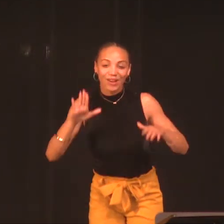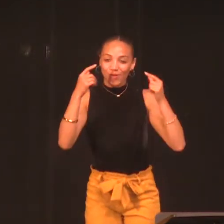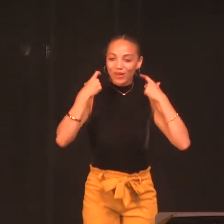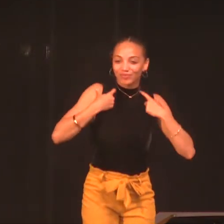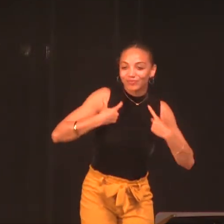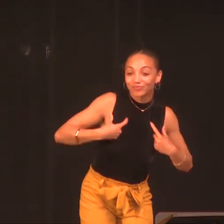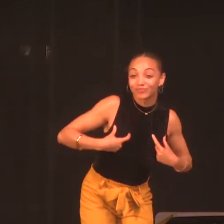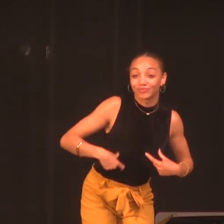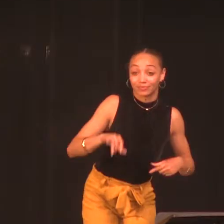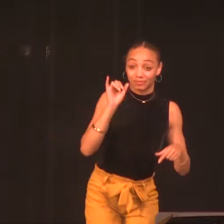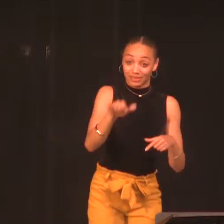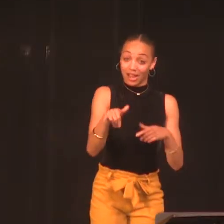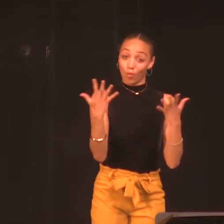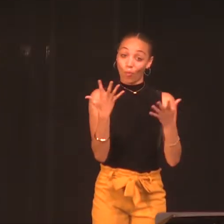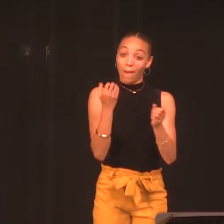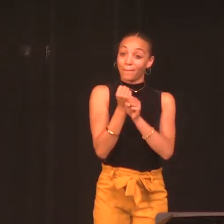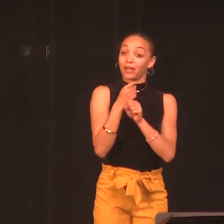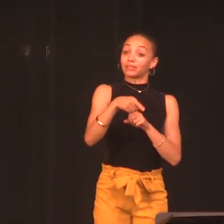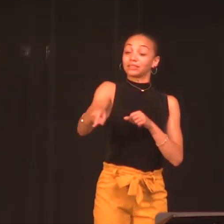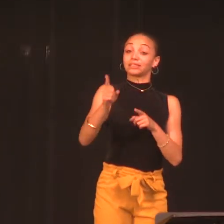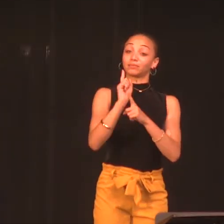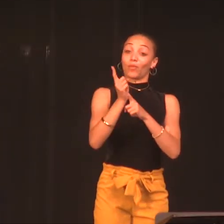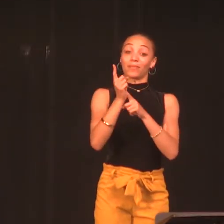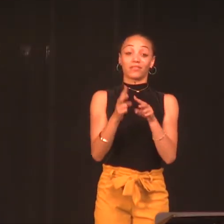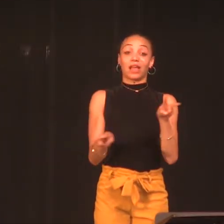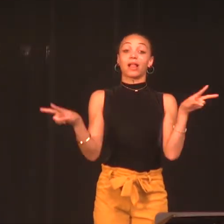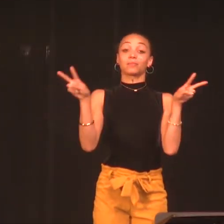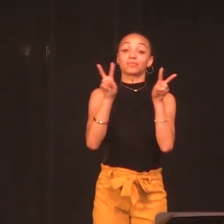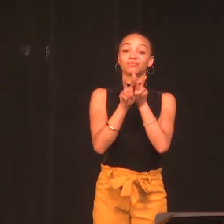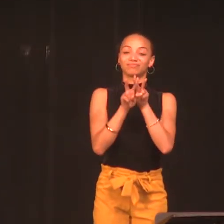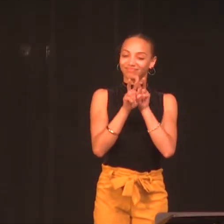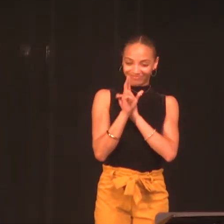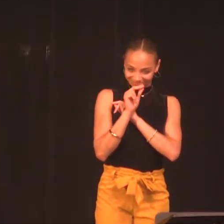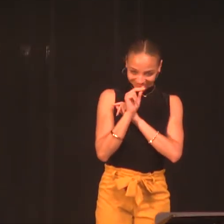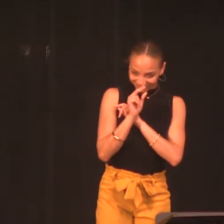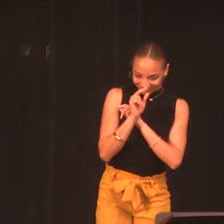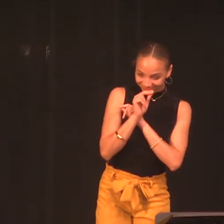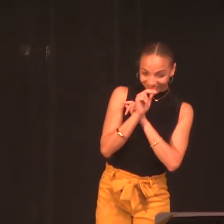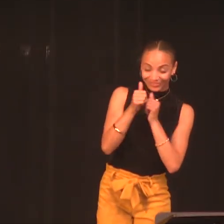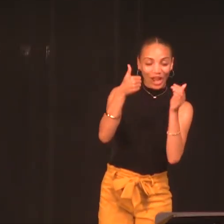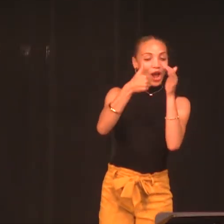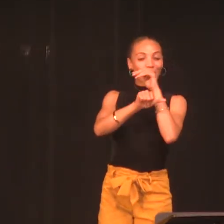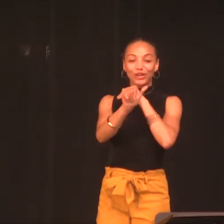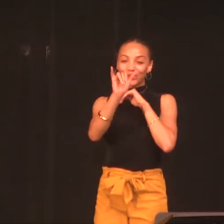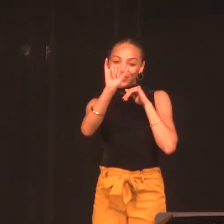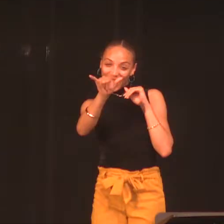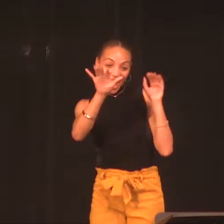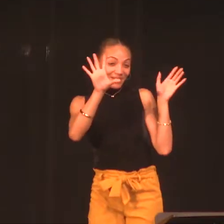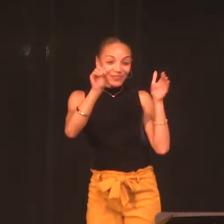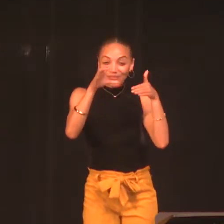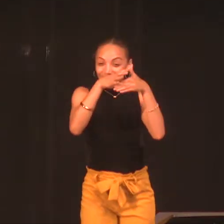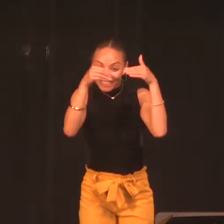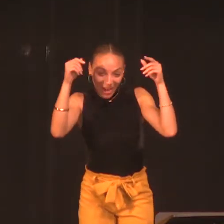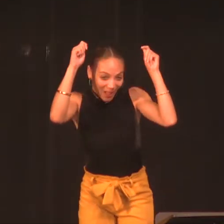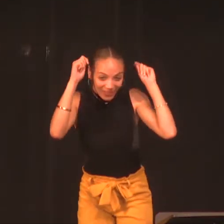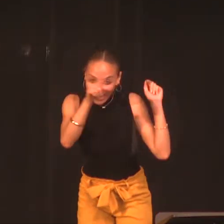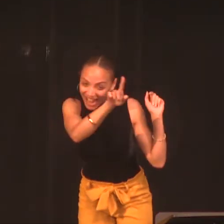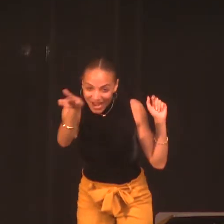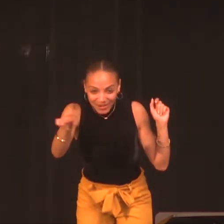Your cap and your gown and your tassels are not what make this moment valuable. Under